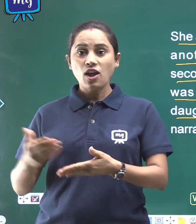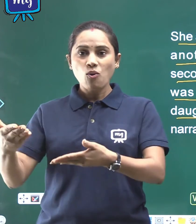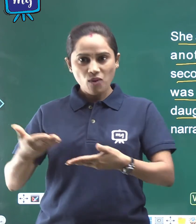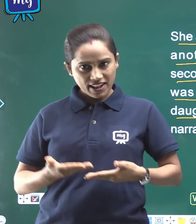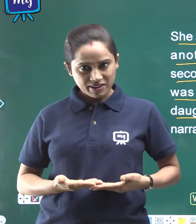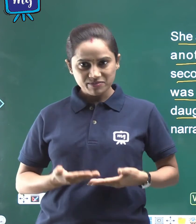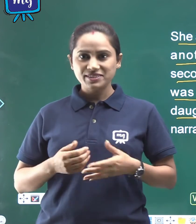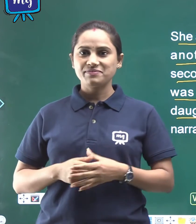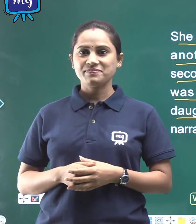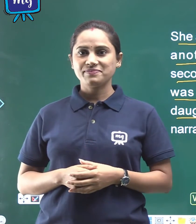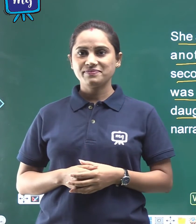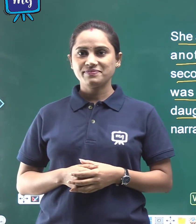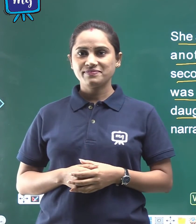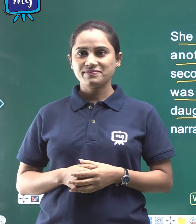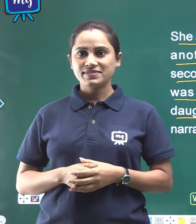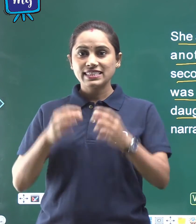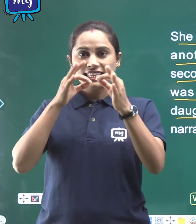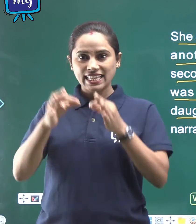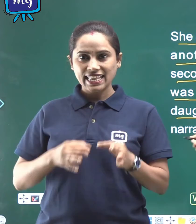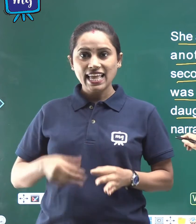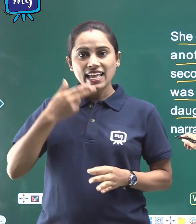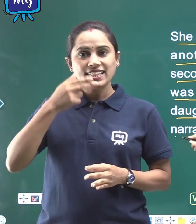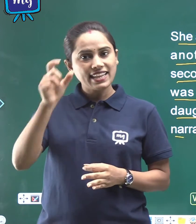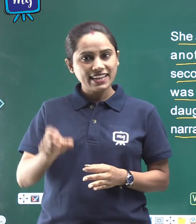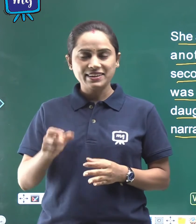welcomed the narrator.